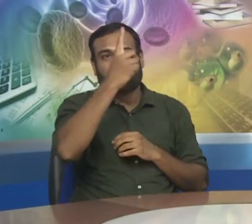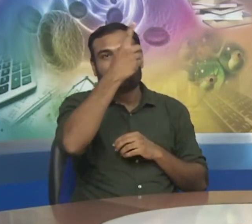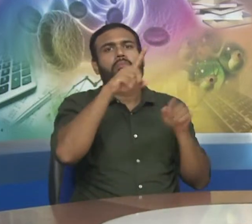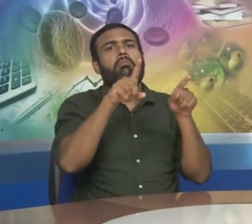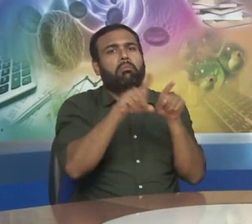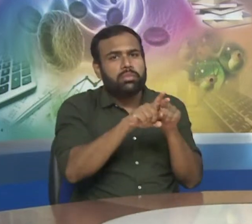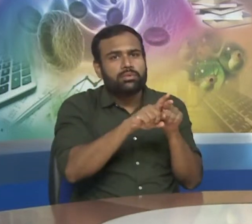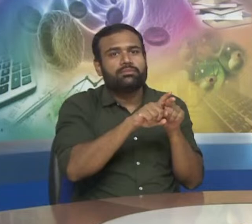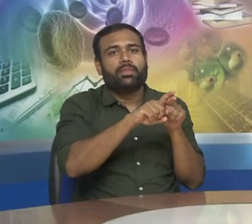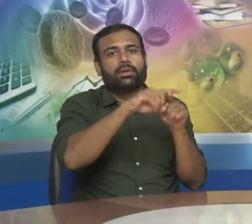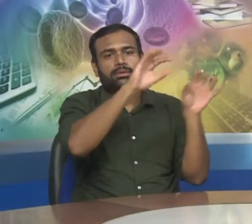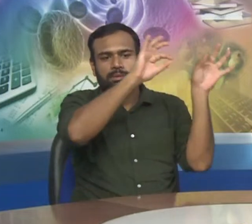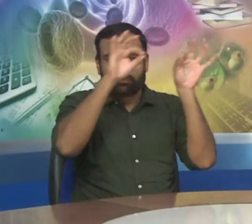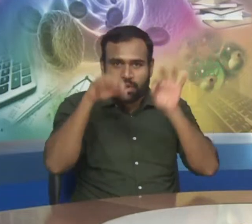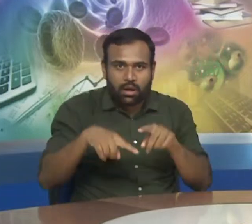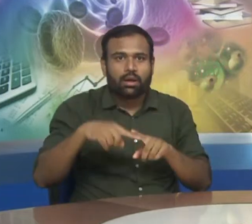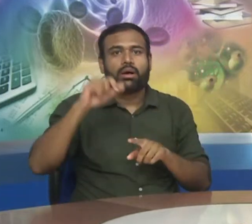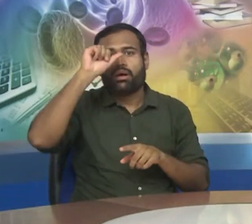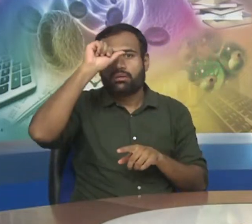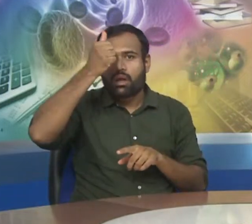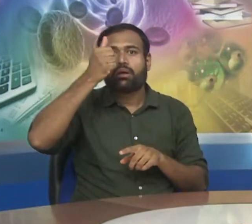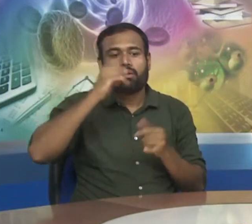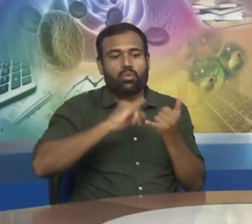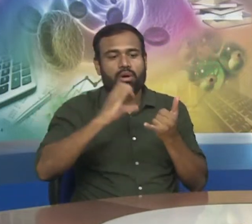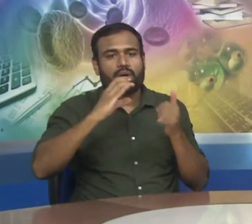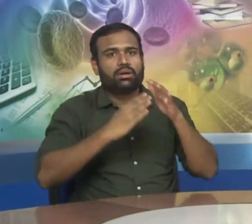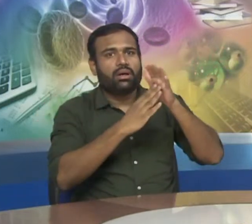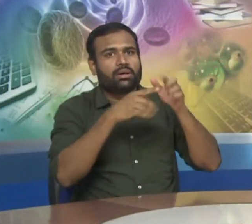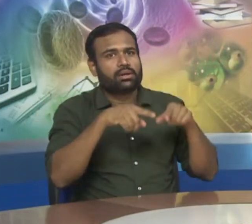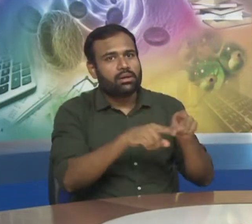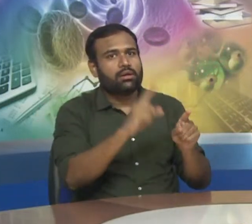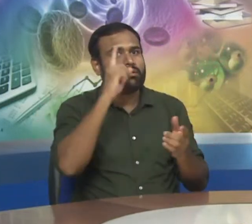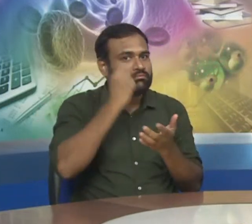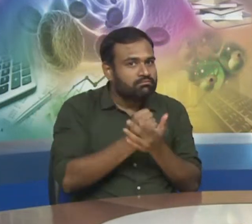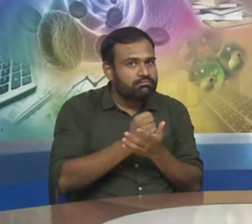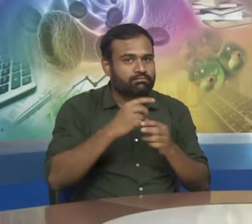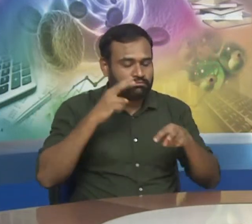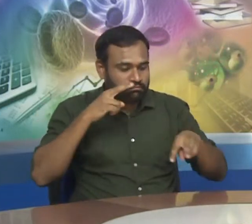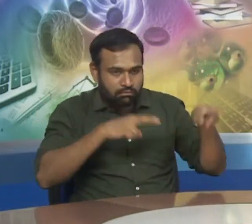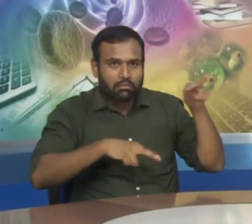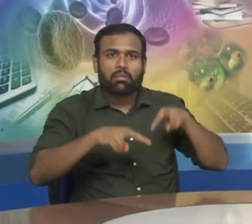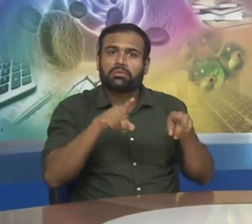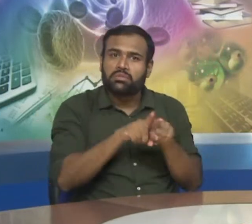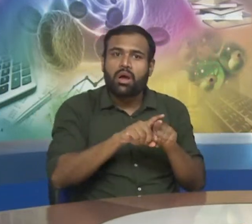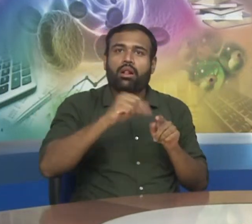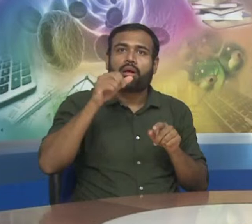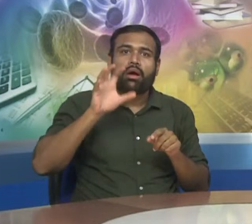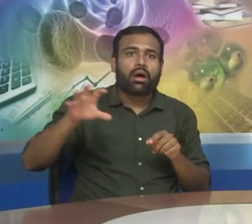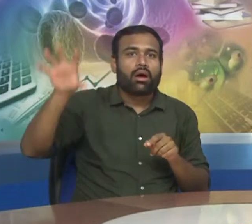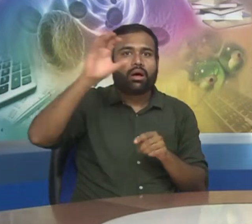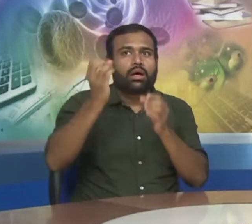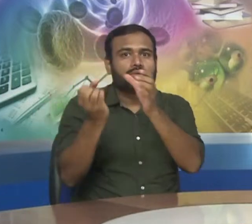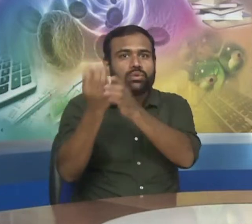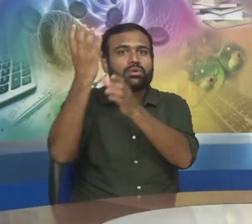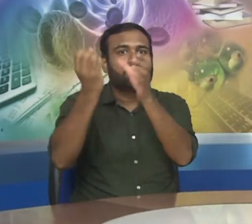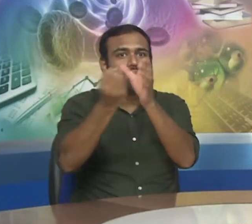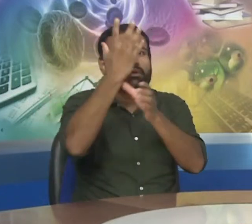Now it is freely exercised by the Supreme Court of India and in many other countries. Our